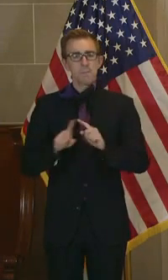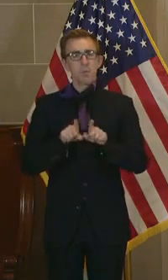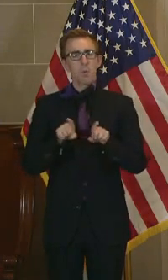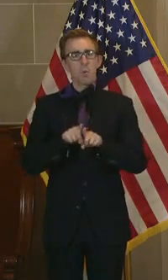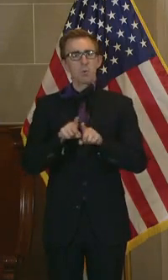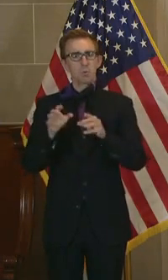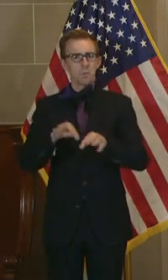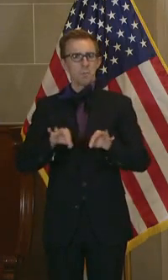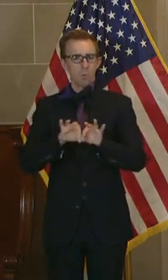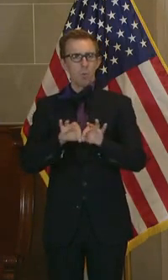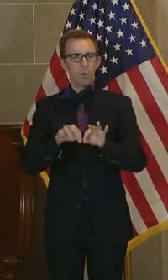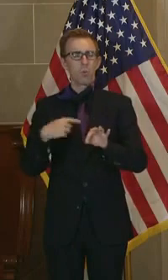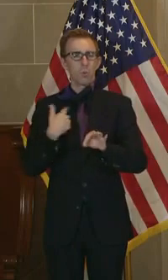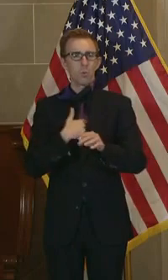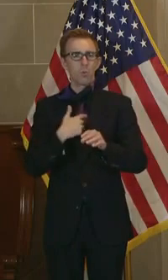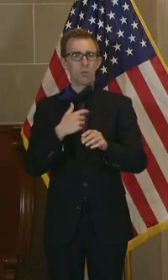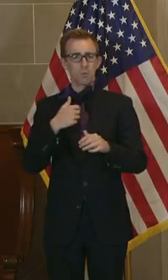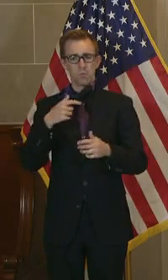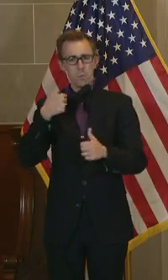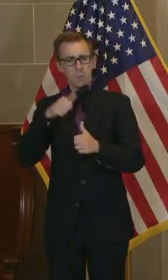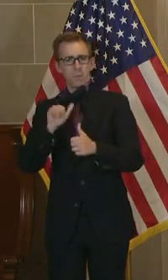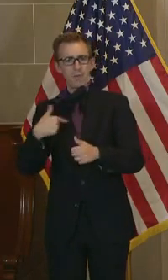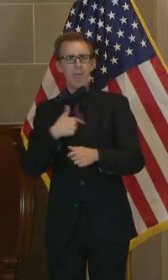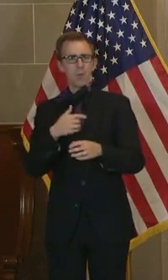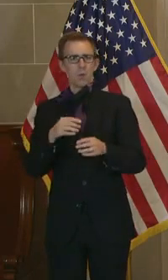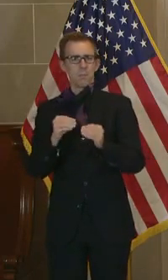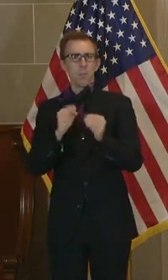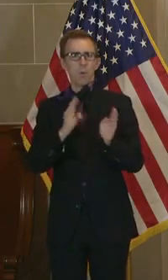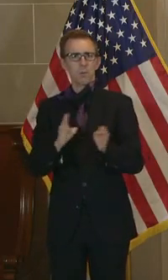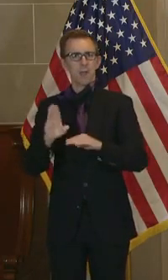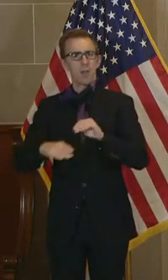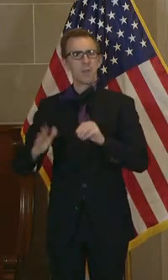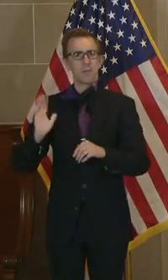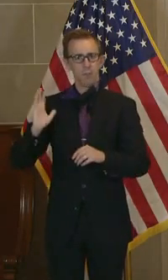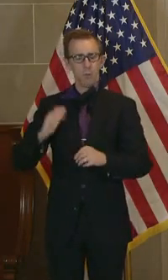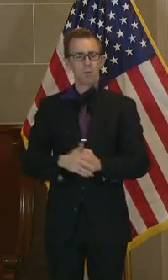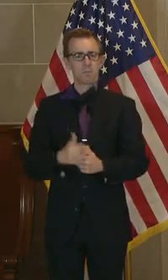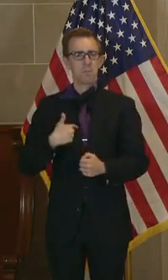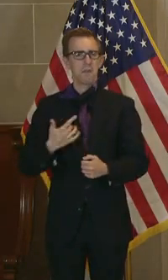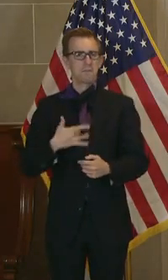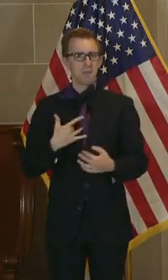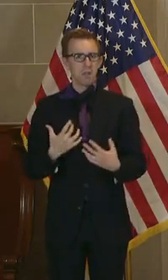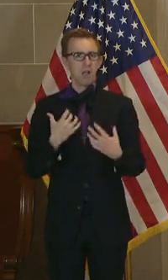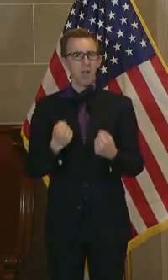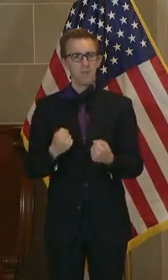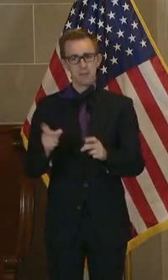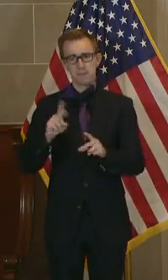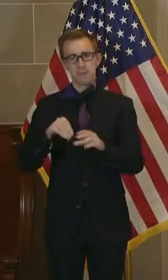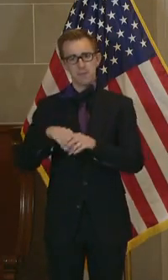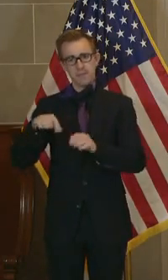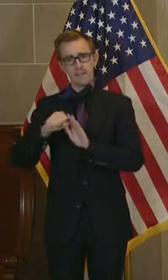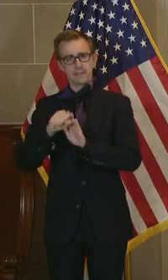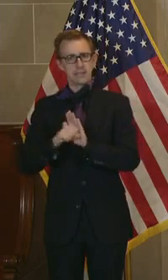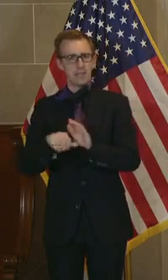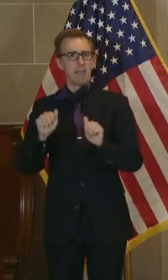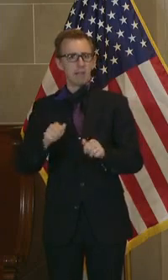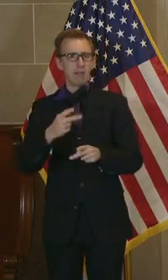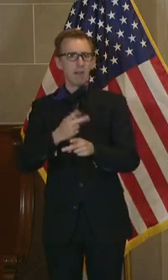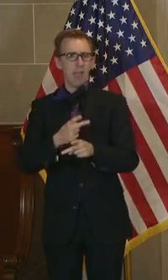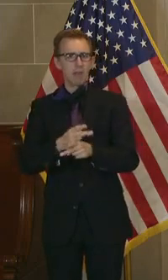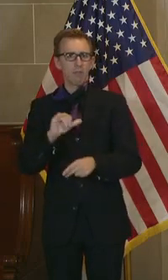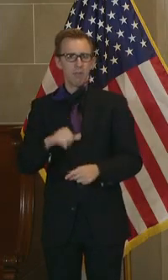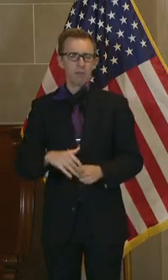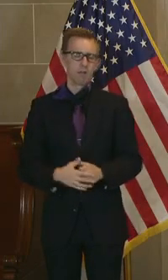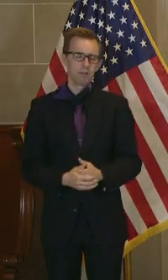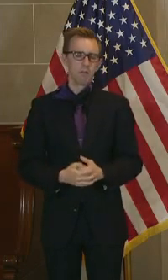important to realize we're much more prepared to do that. And I think, again, I have the confidence of the people of this state can handle that. And